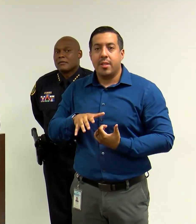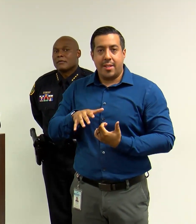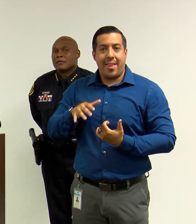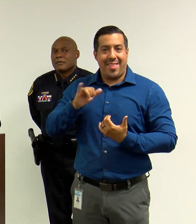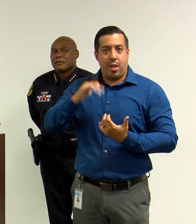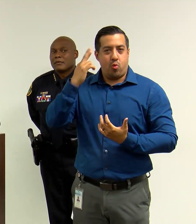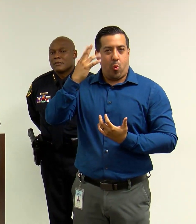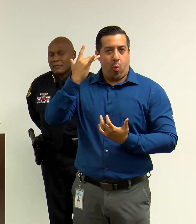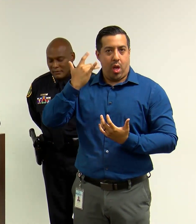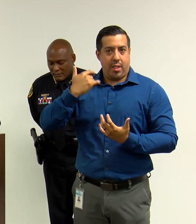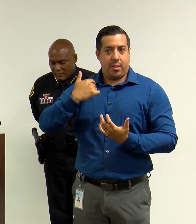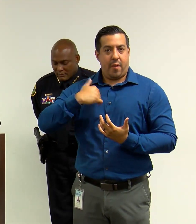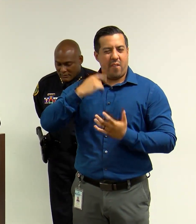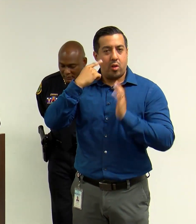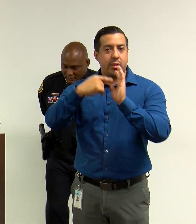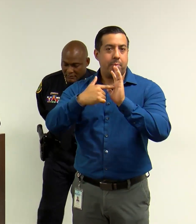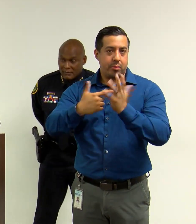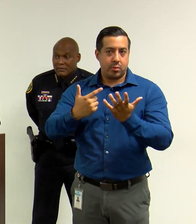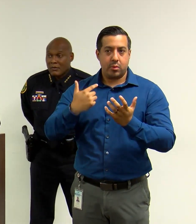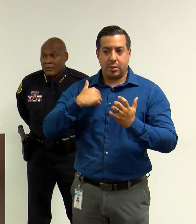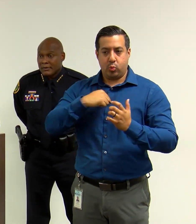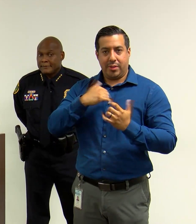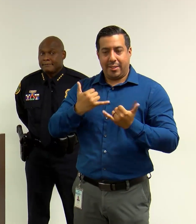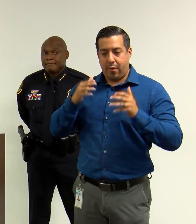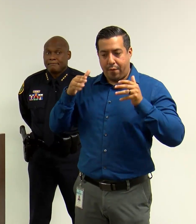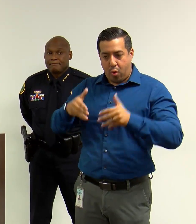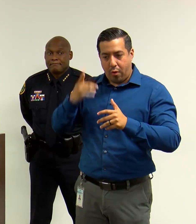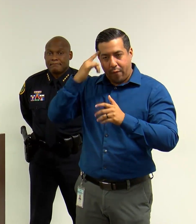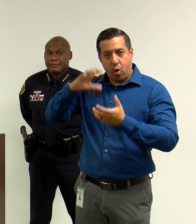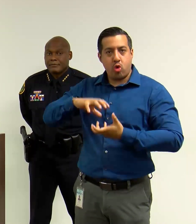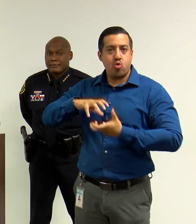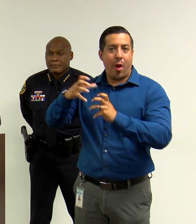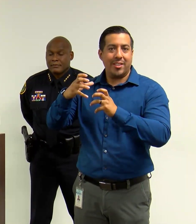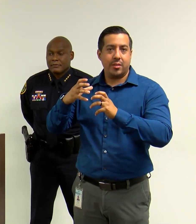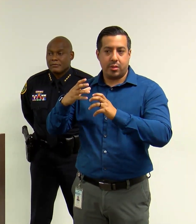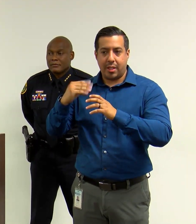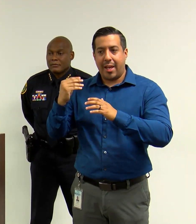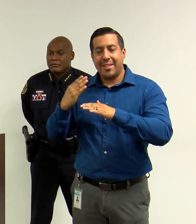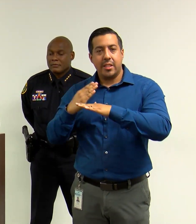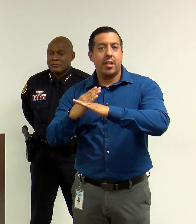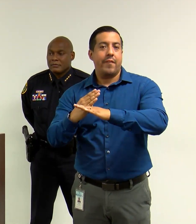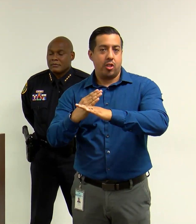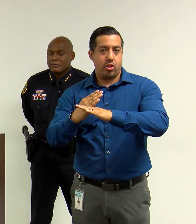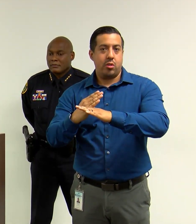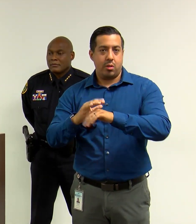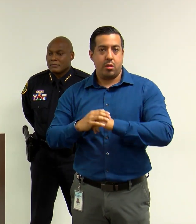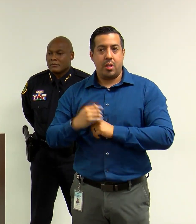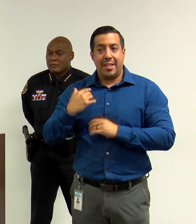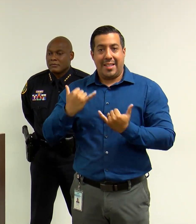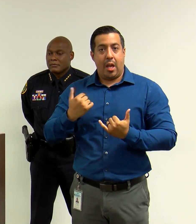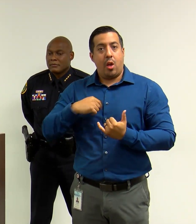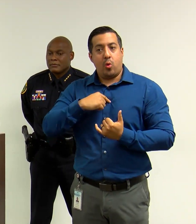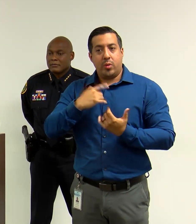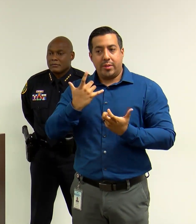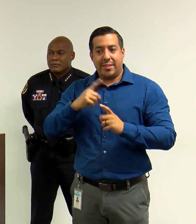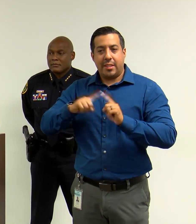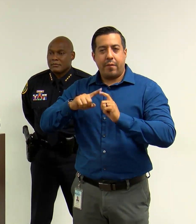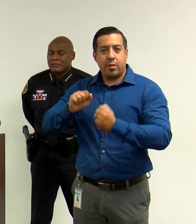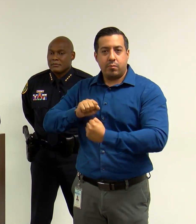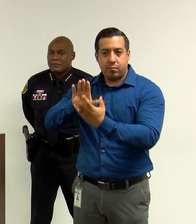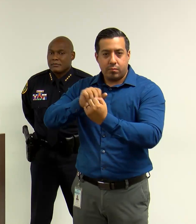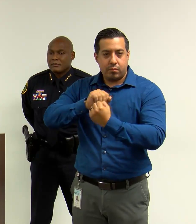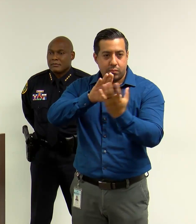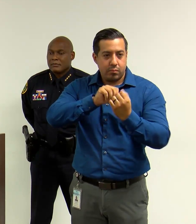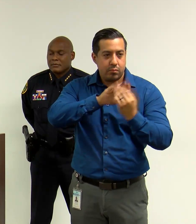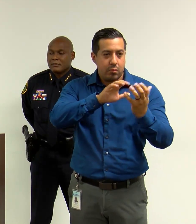for example, we've a lot of focus on crisis intervention. So there are a lot of elements that we're having to address in